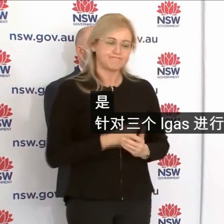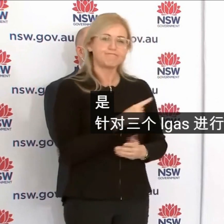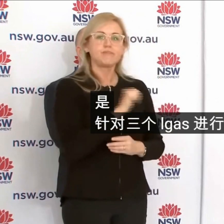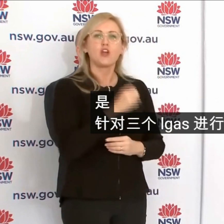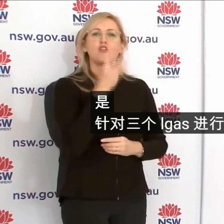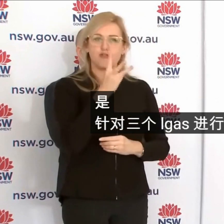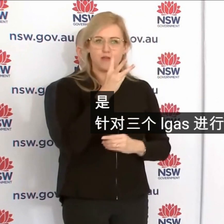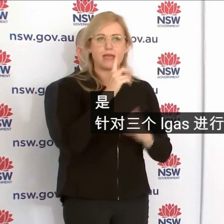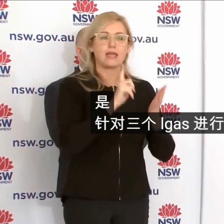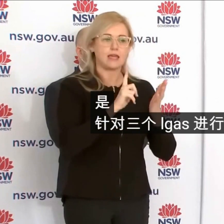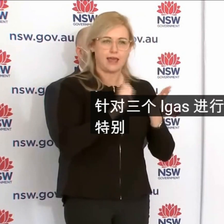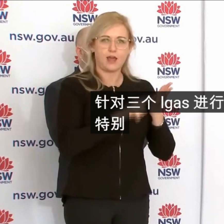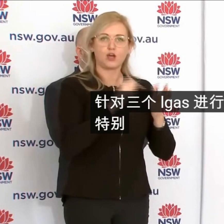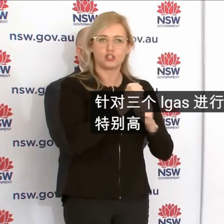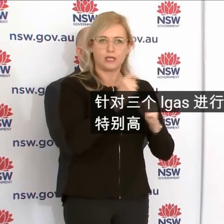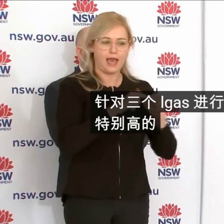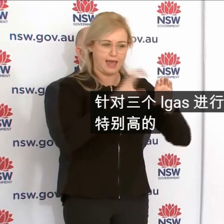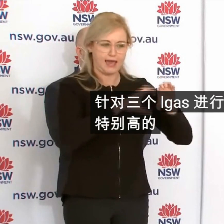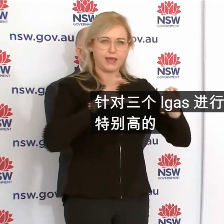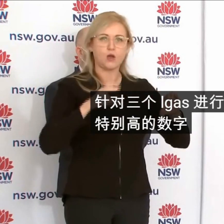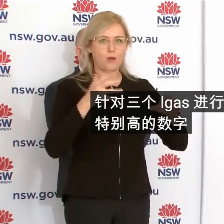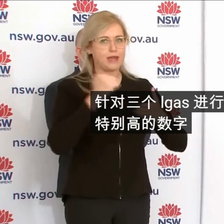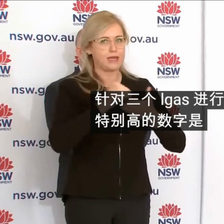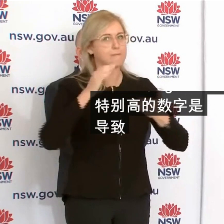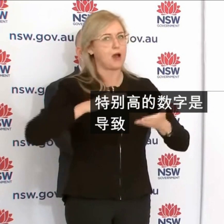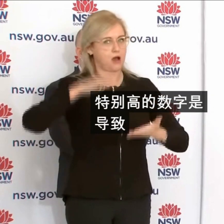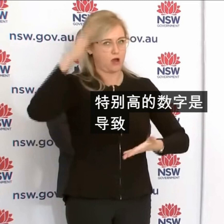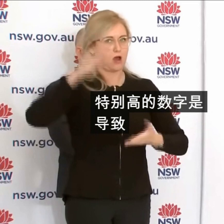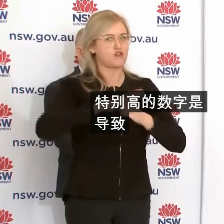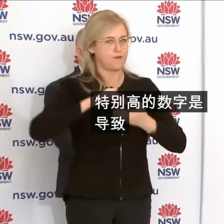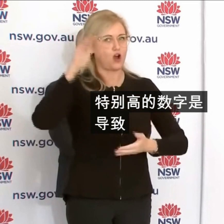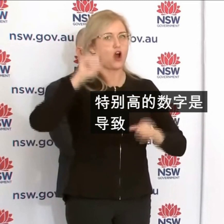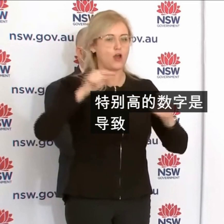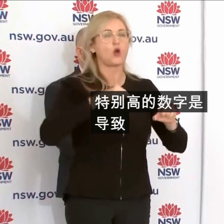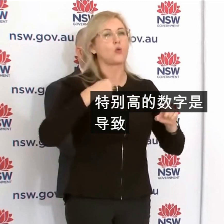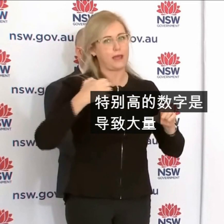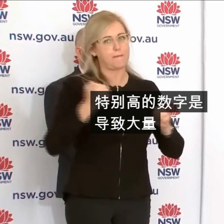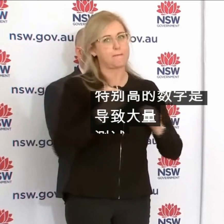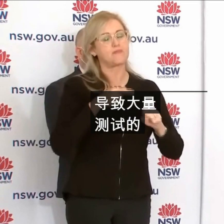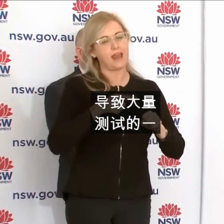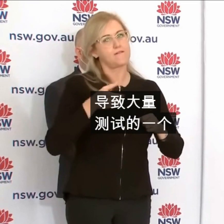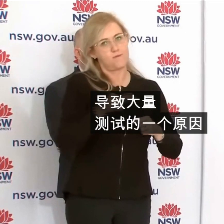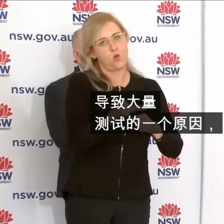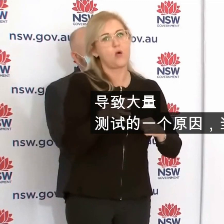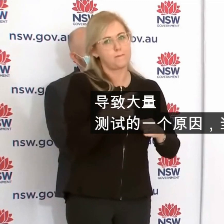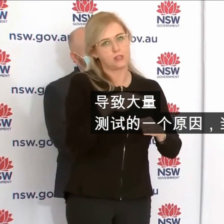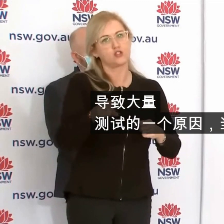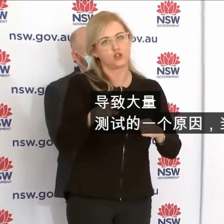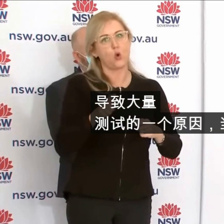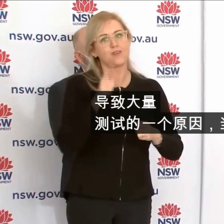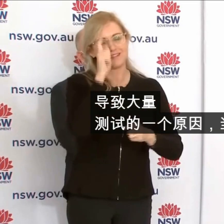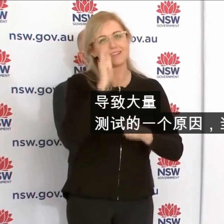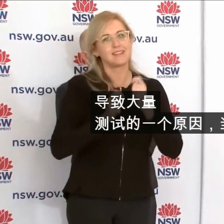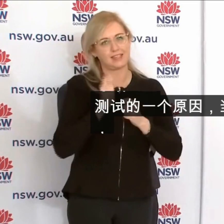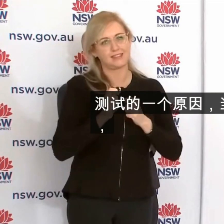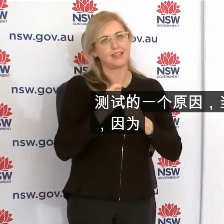3 LGAs where we are seeing particularly high numbers, that is a contributor to the high numbers of testing. And certainly